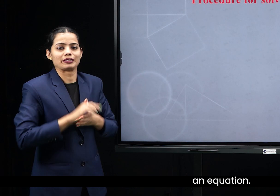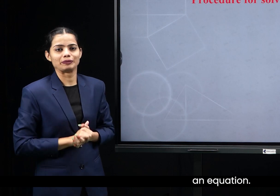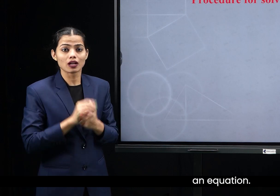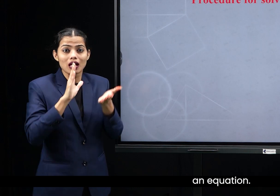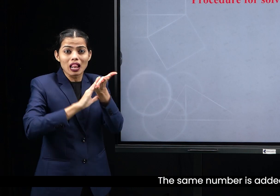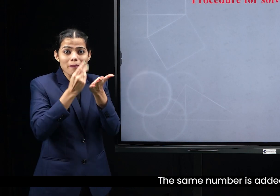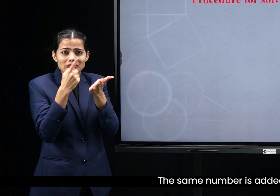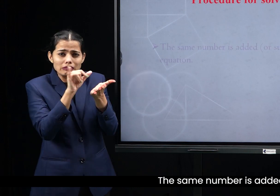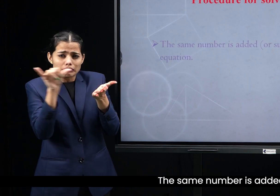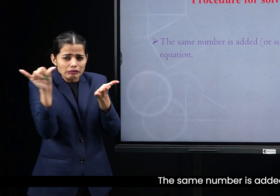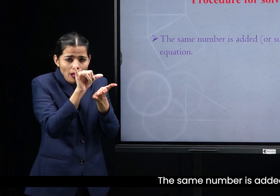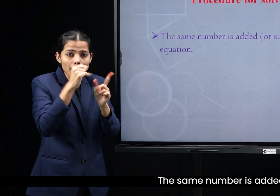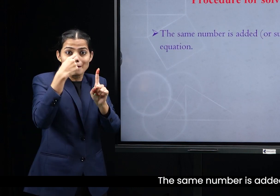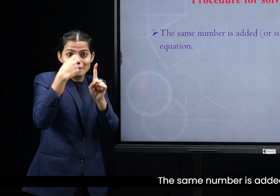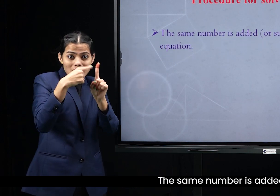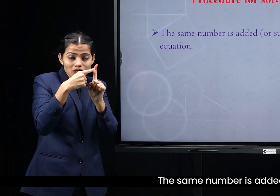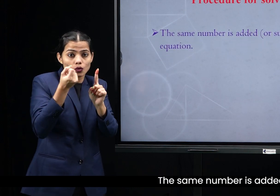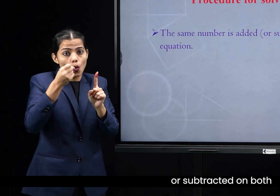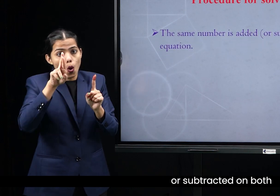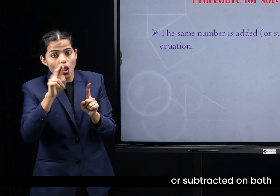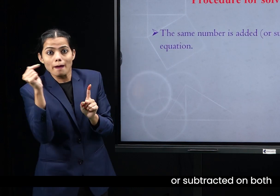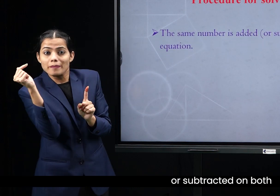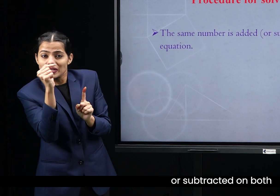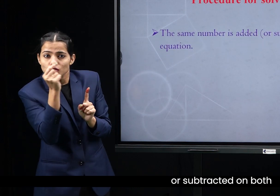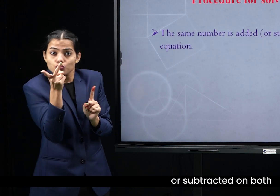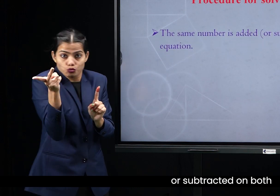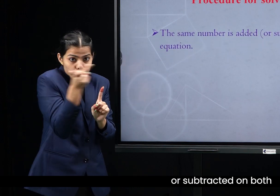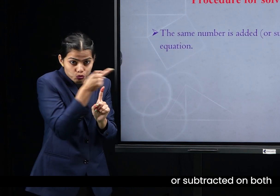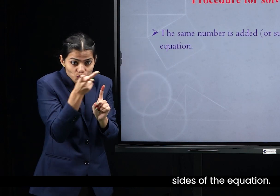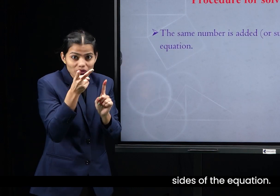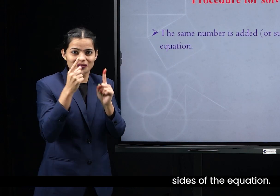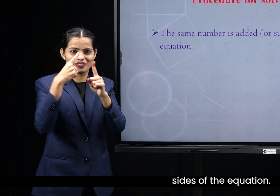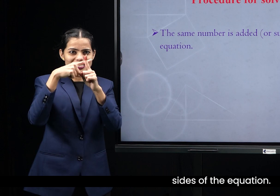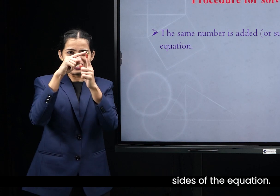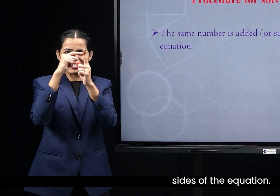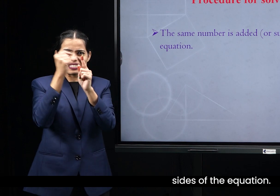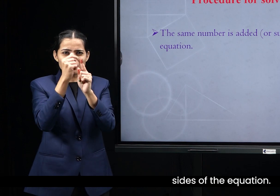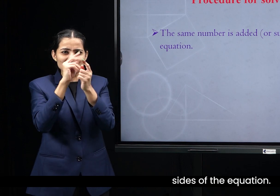The same number is added or subtracted on both sides of the equation.